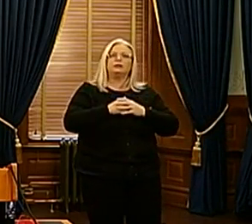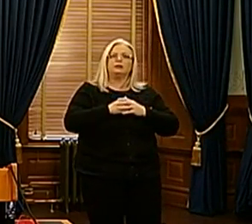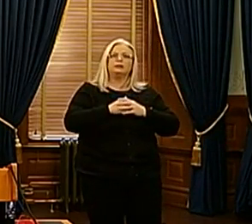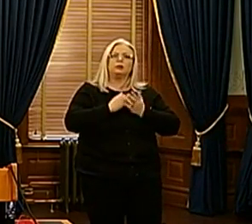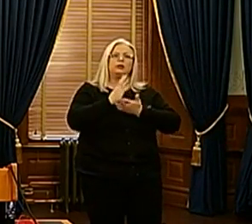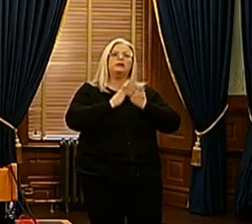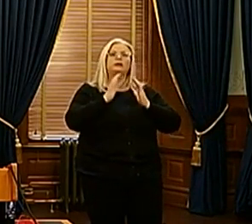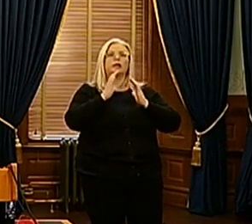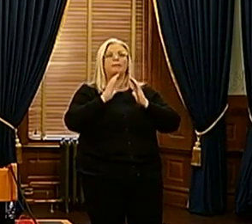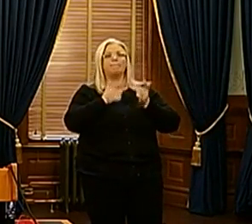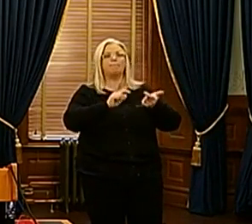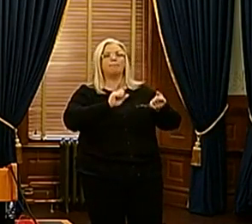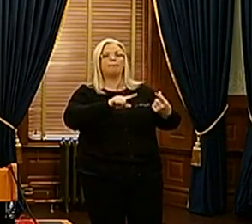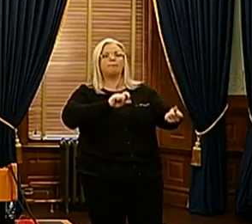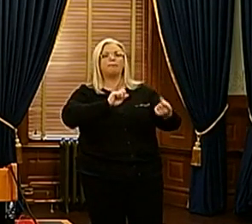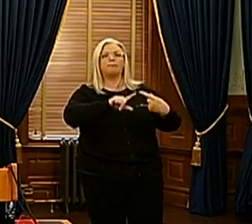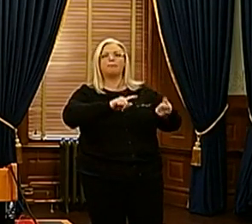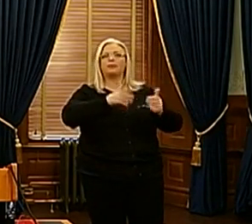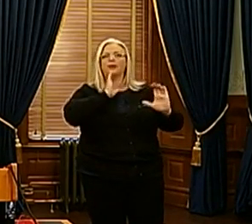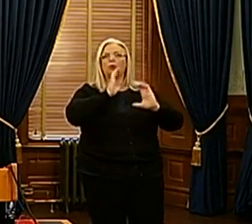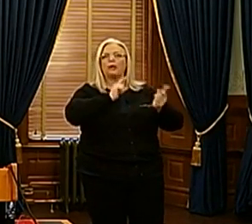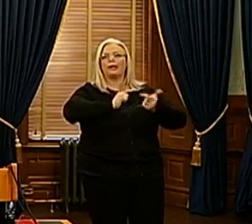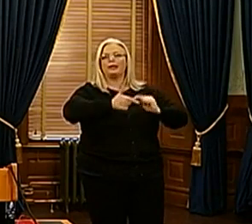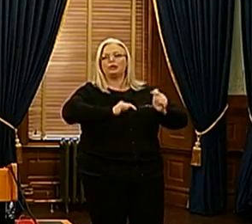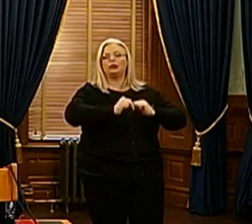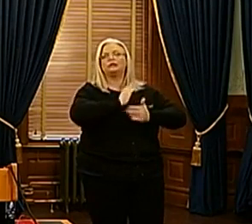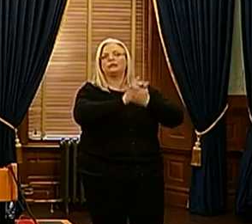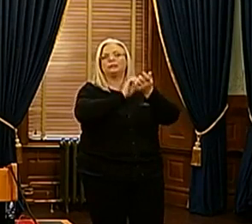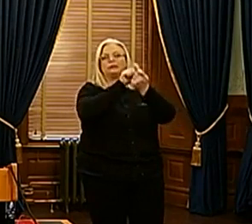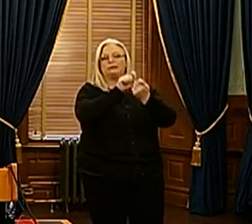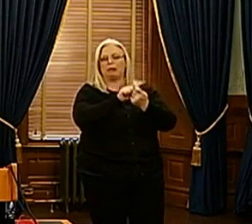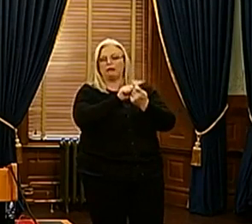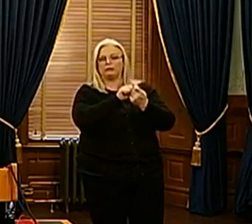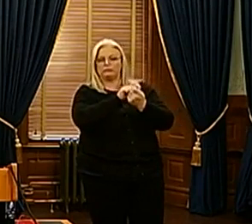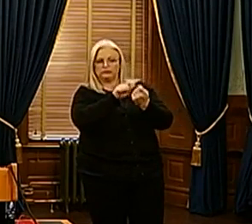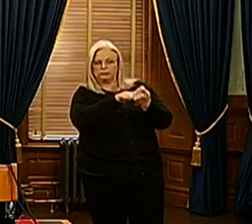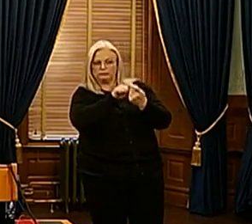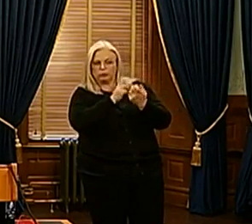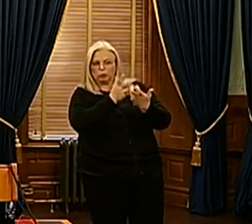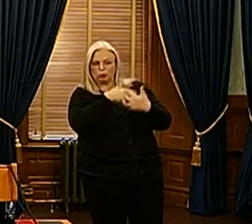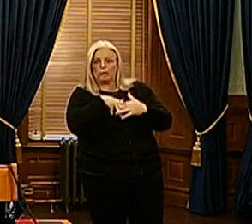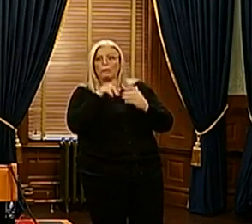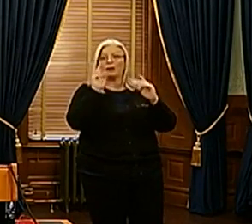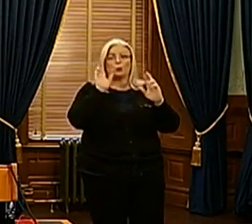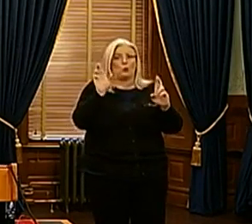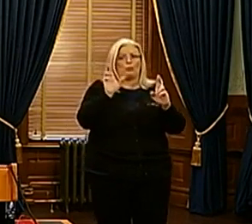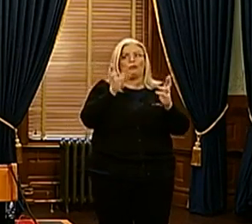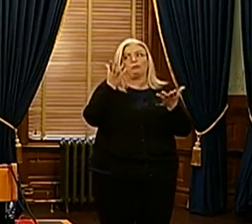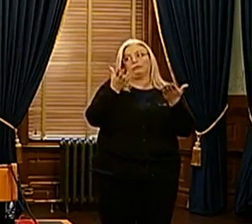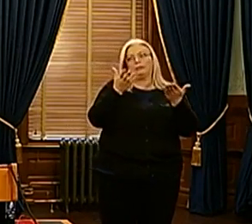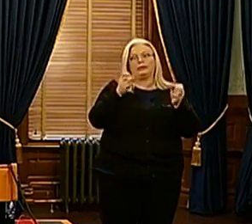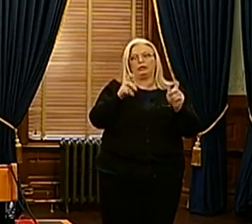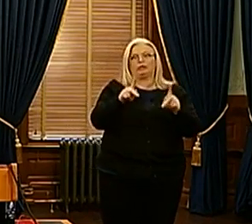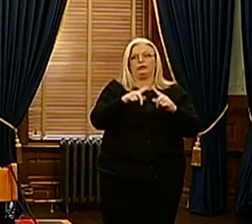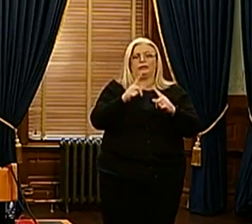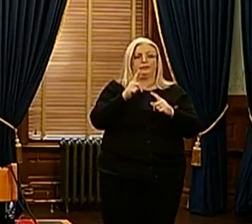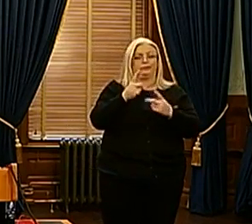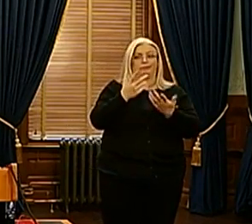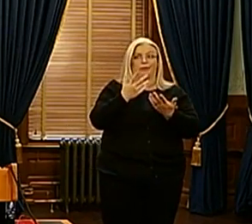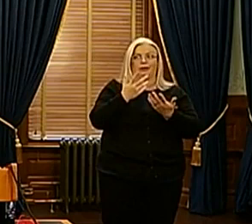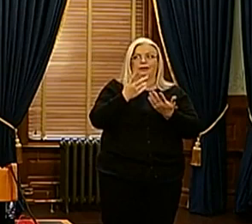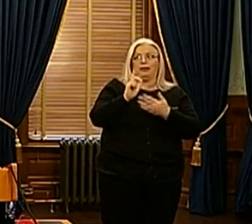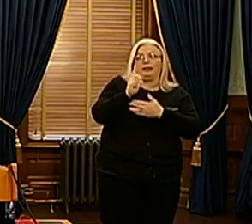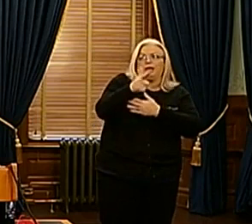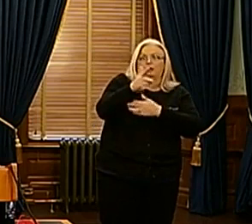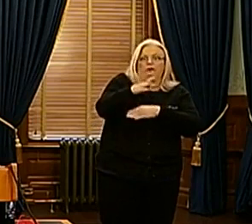some communication going back and forth. Details are being worked out. I'm hoping, there was a chance that even as late as